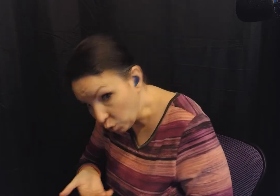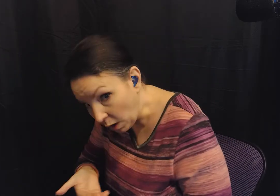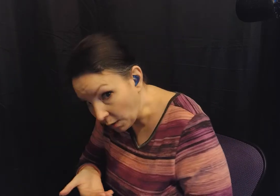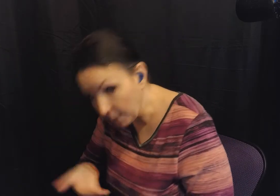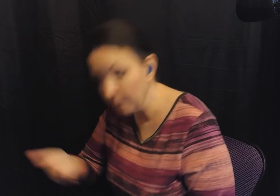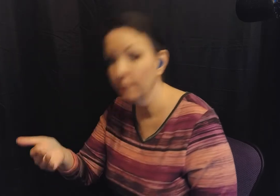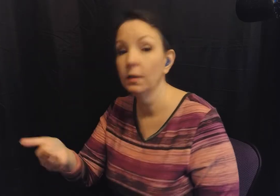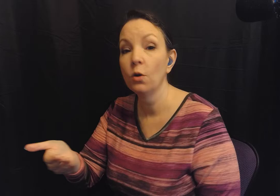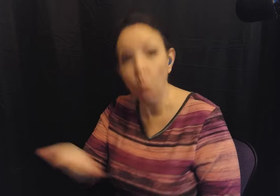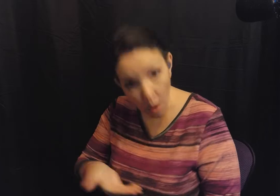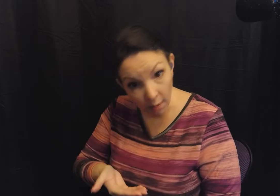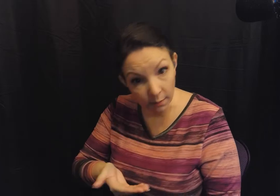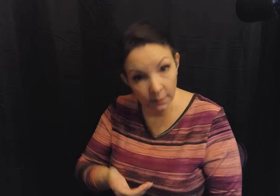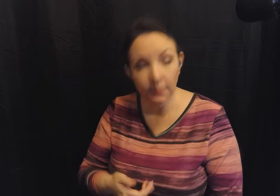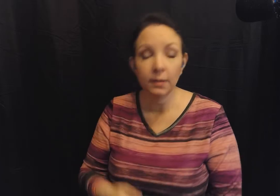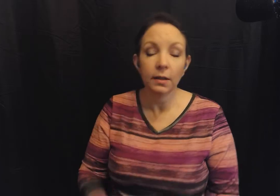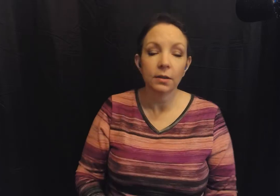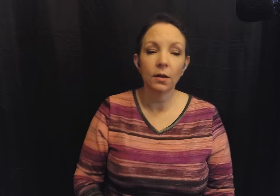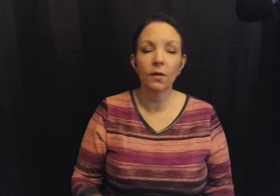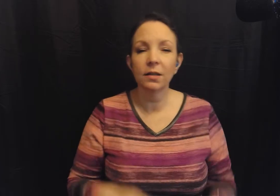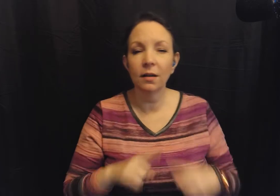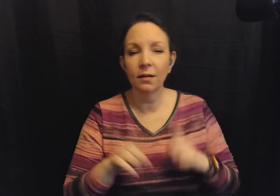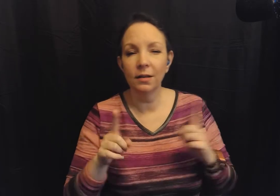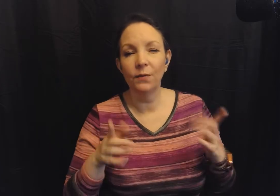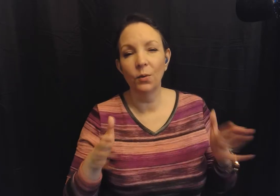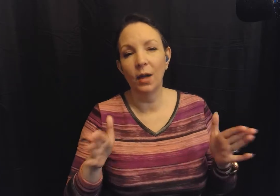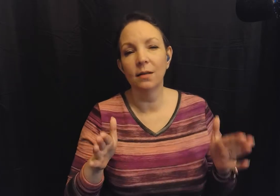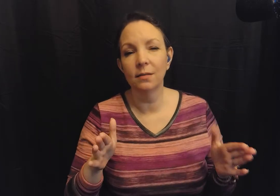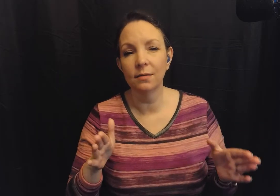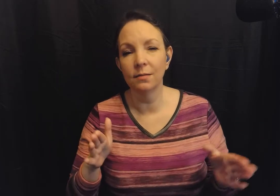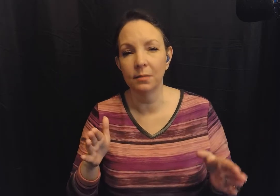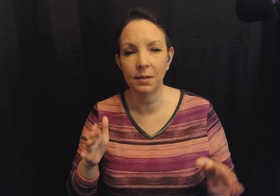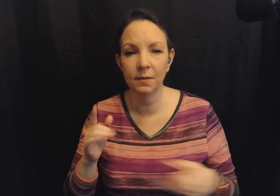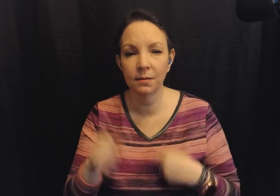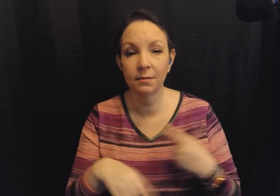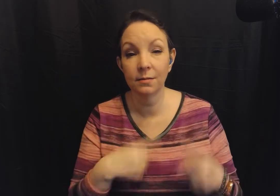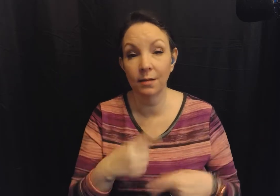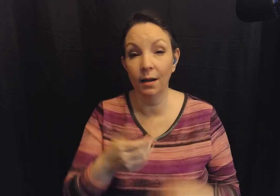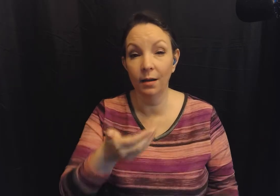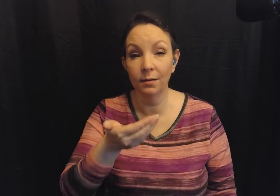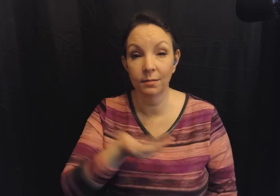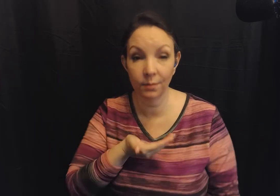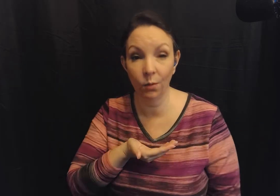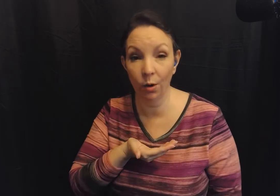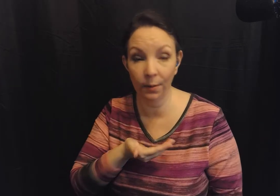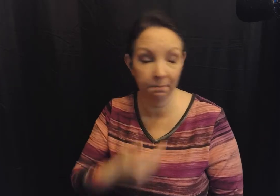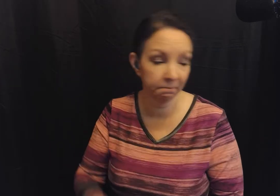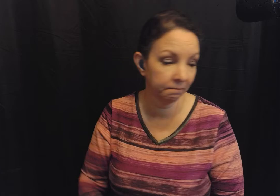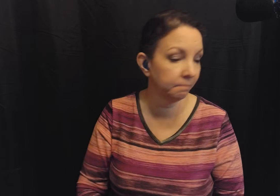welcome, welcome. So there's a different ways to sign welcome.